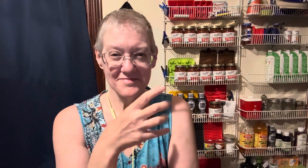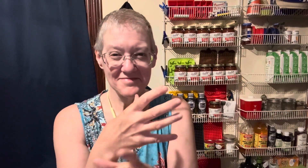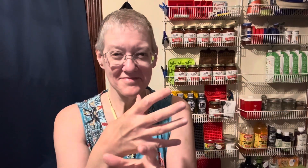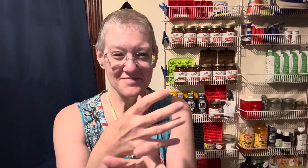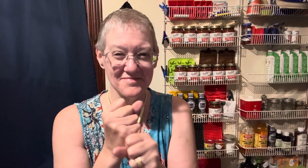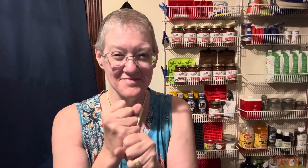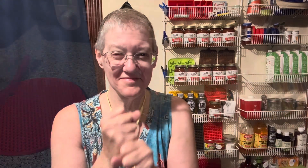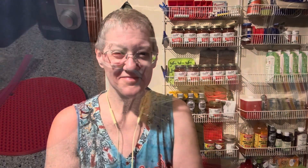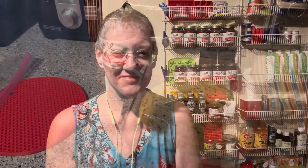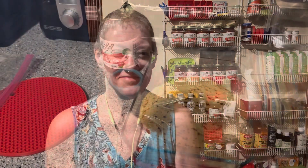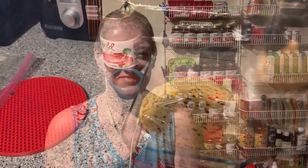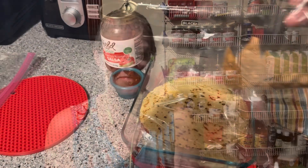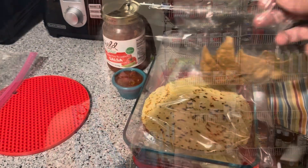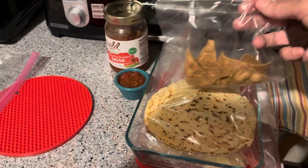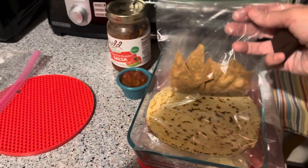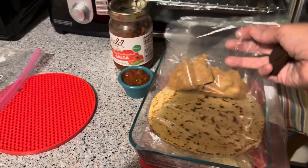I ran and got some.